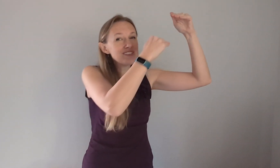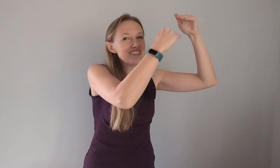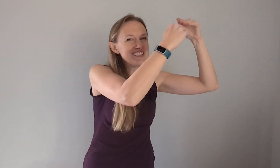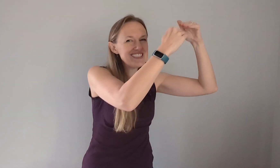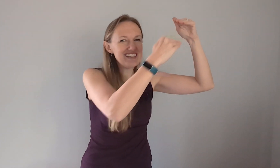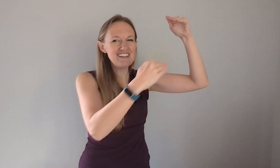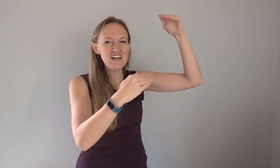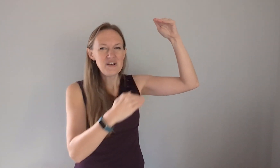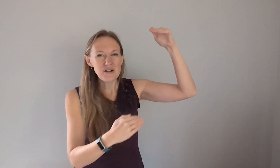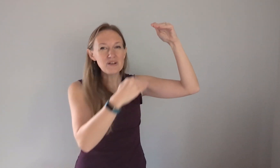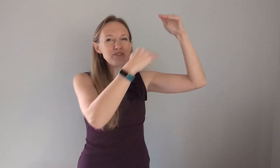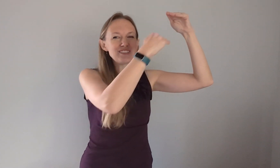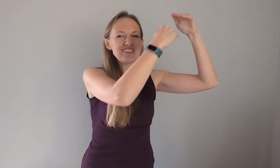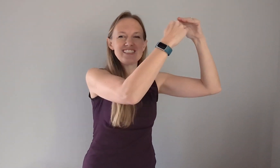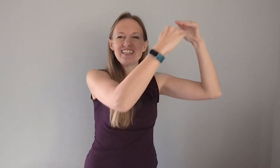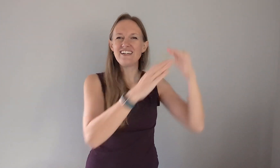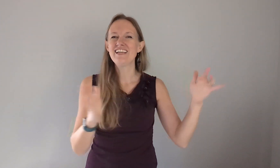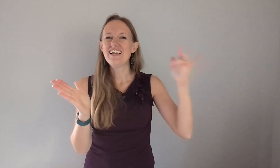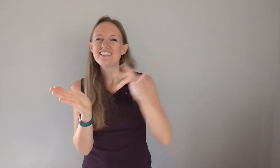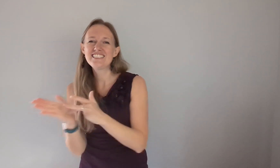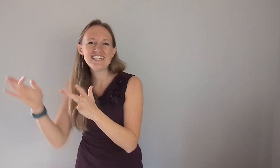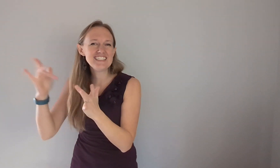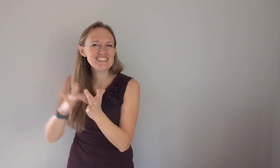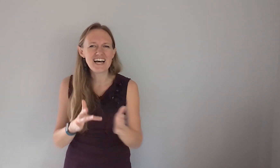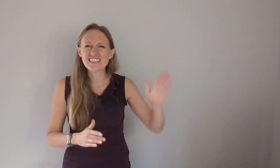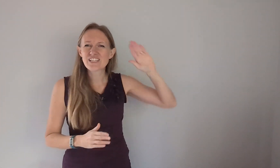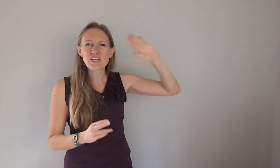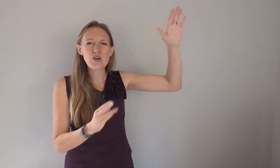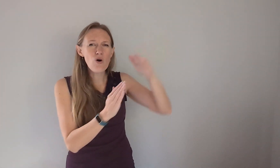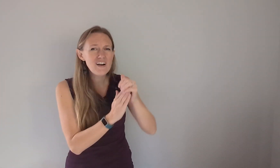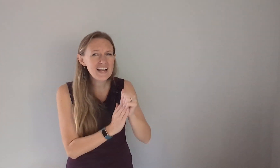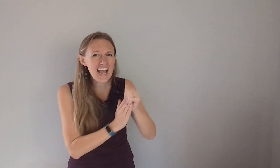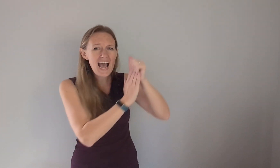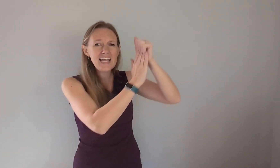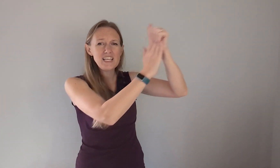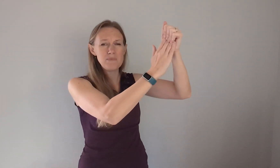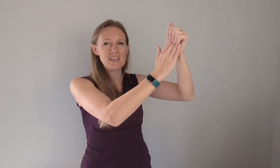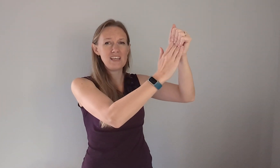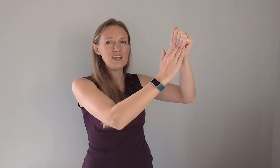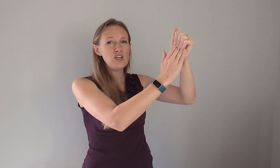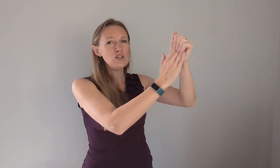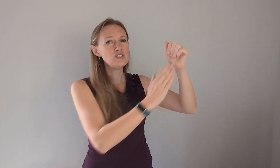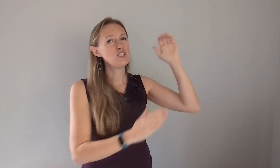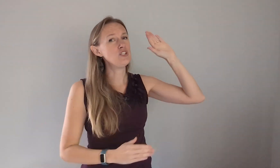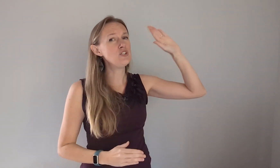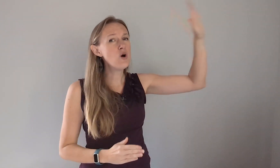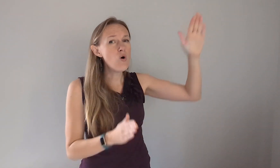closer still, closer still. Jesus, you're guiding me to